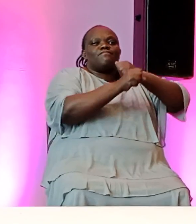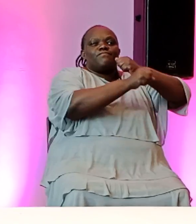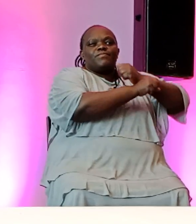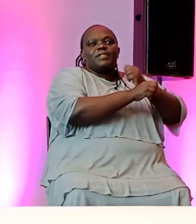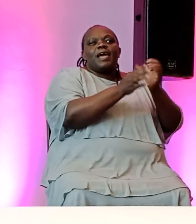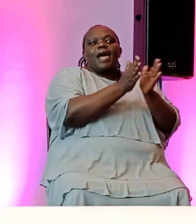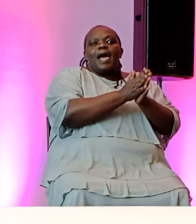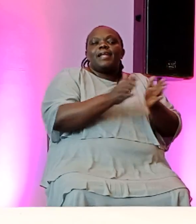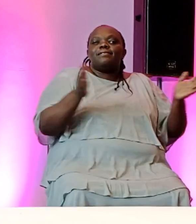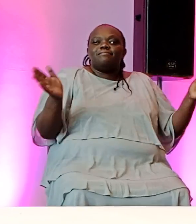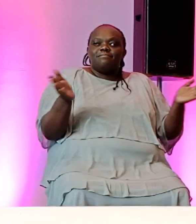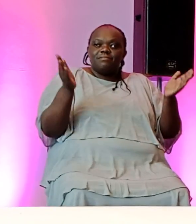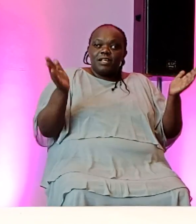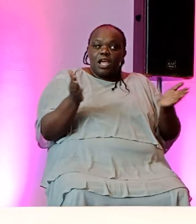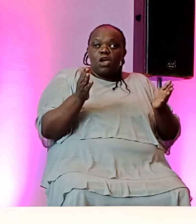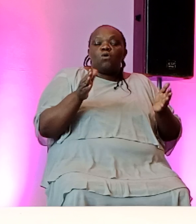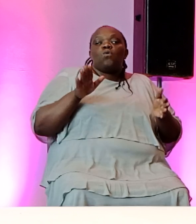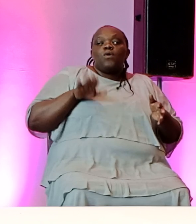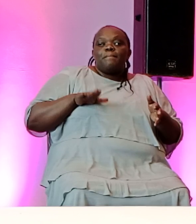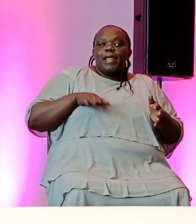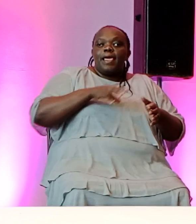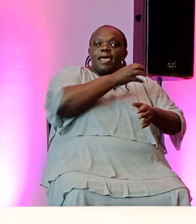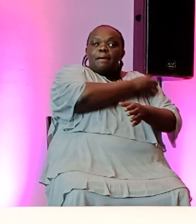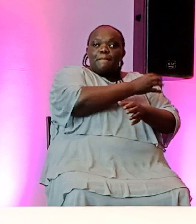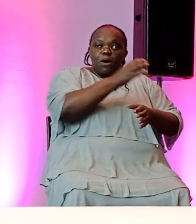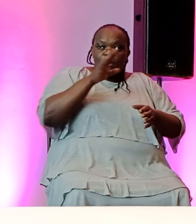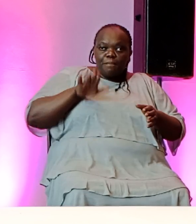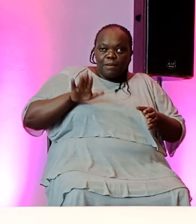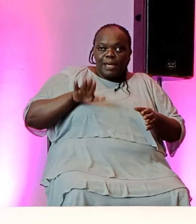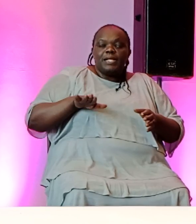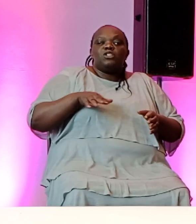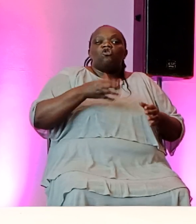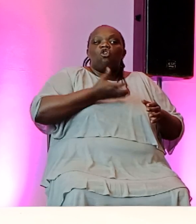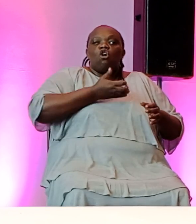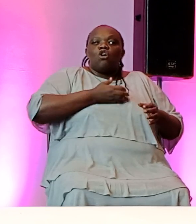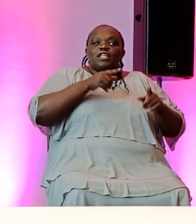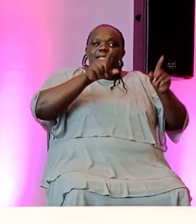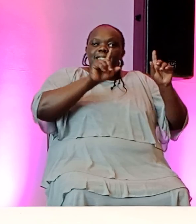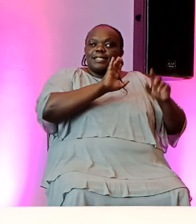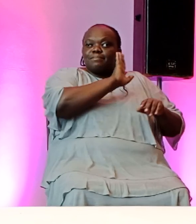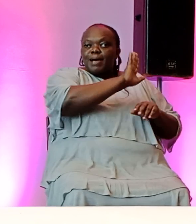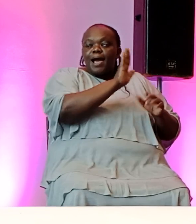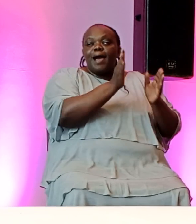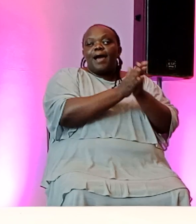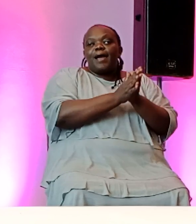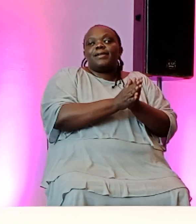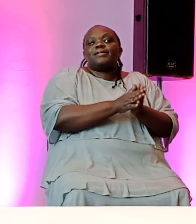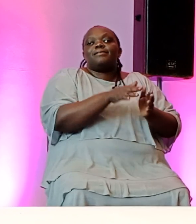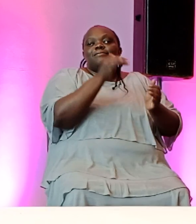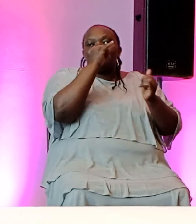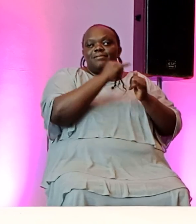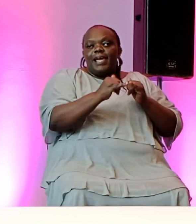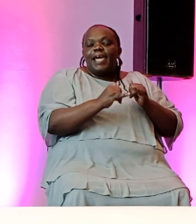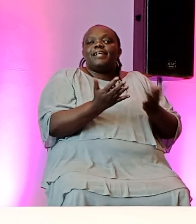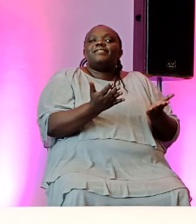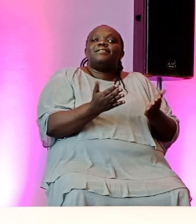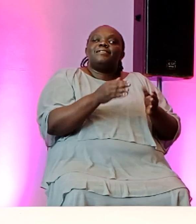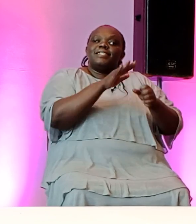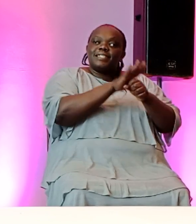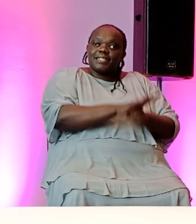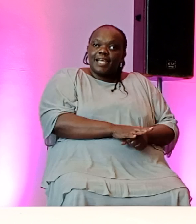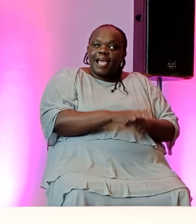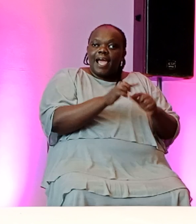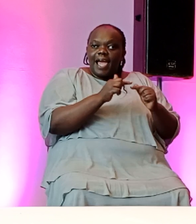and mentoring. Empower women to own their success and end discrimination